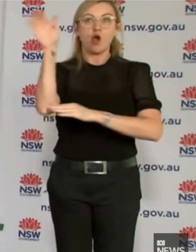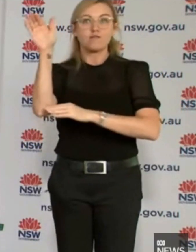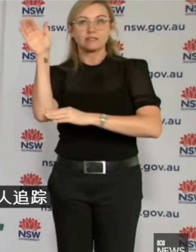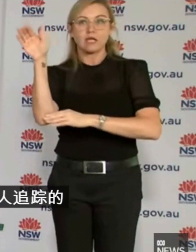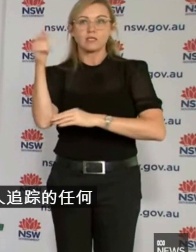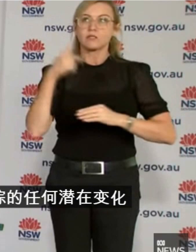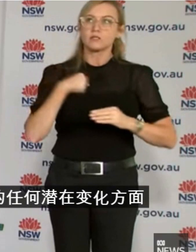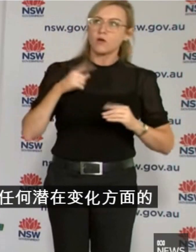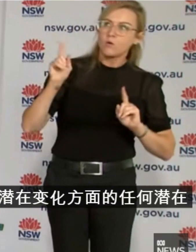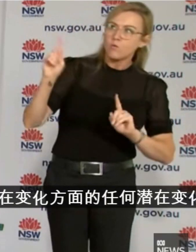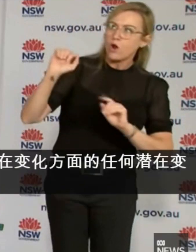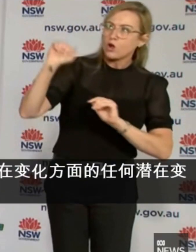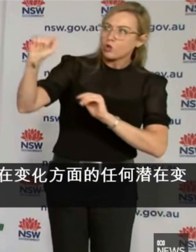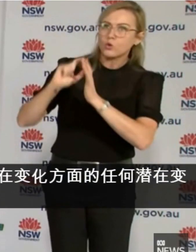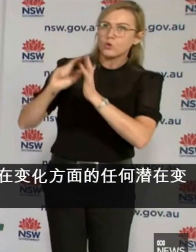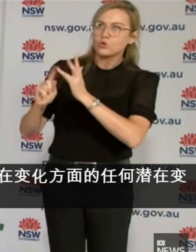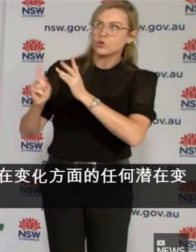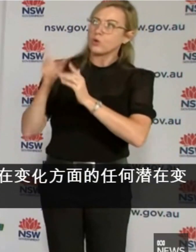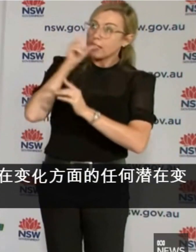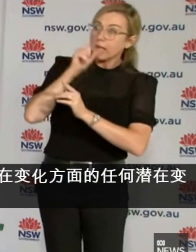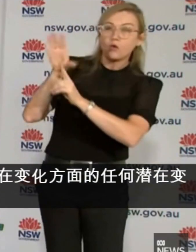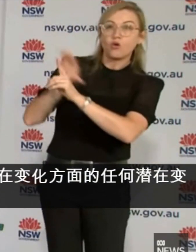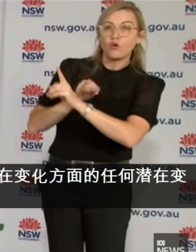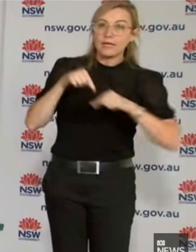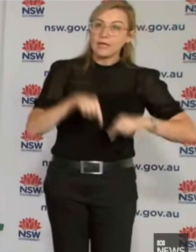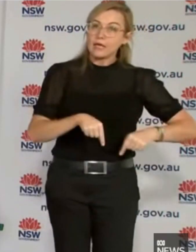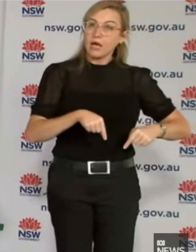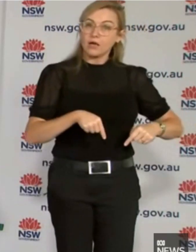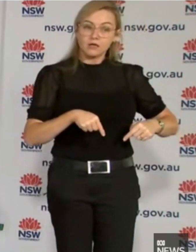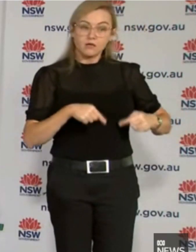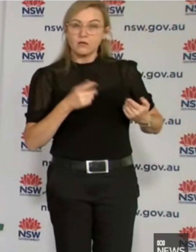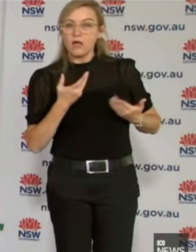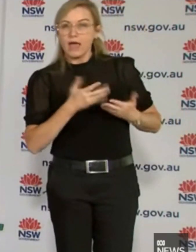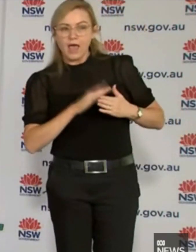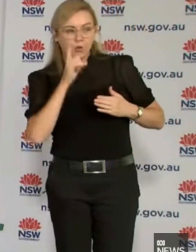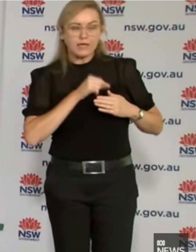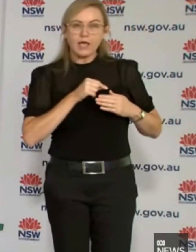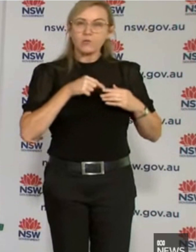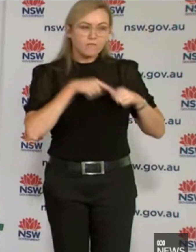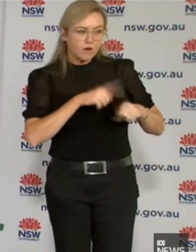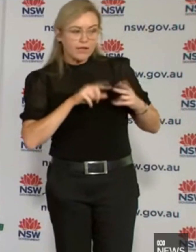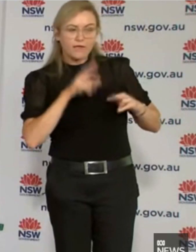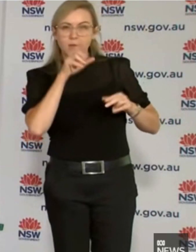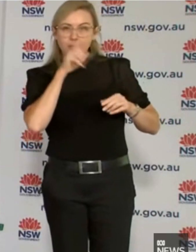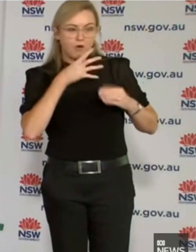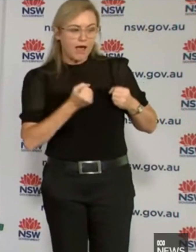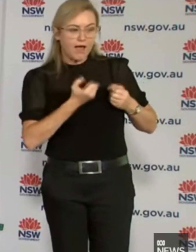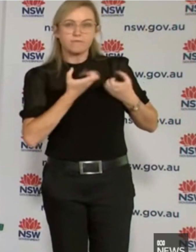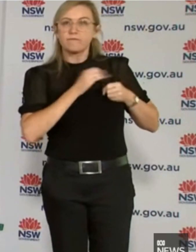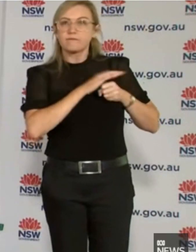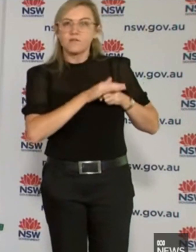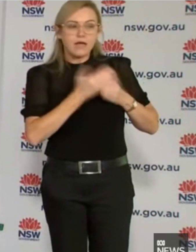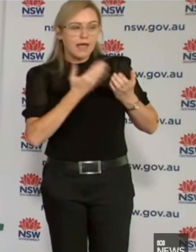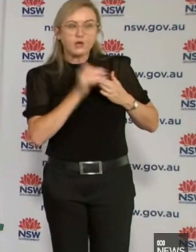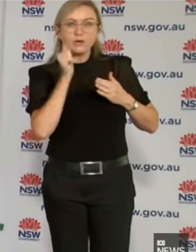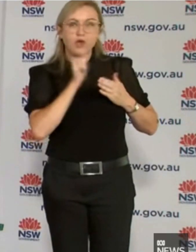terms of any potential changes from our traditional approaches to contact tracing. So we're working through those issues and we'll be providing advice